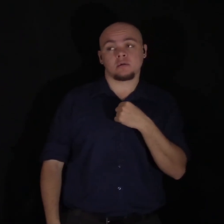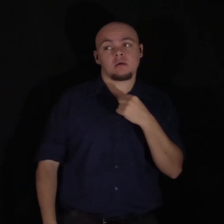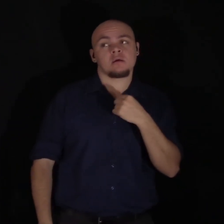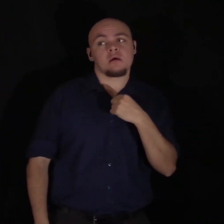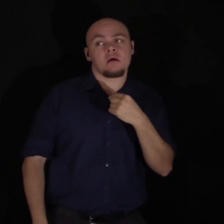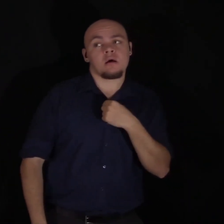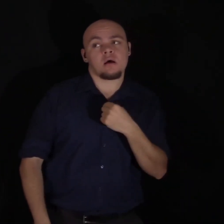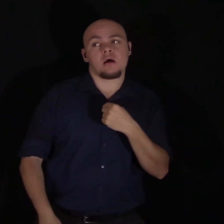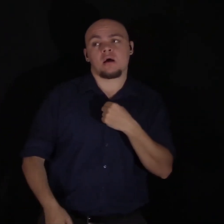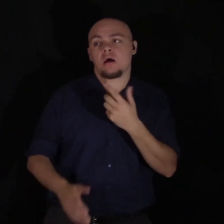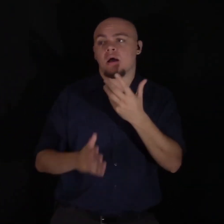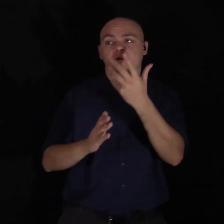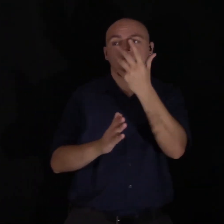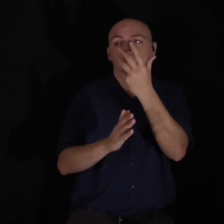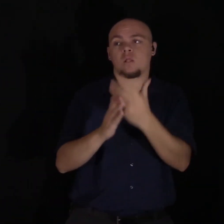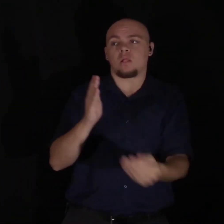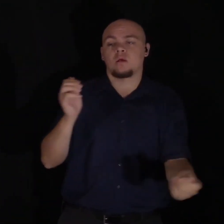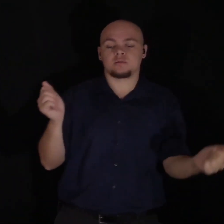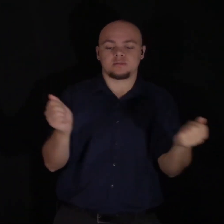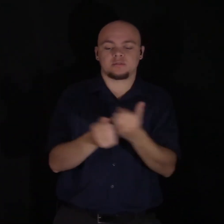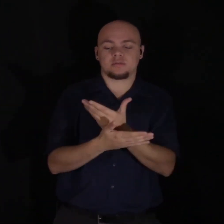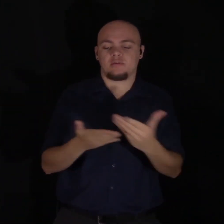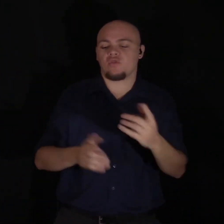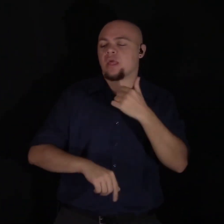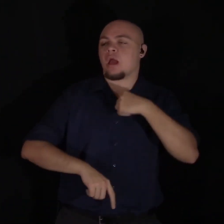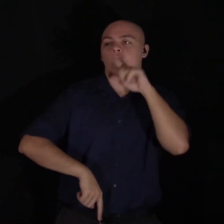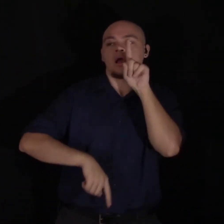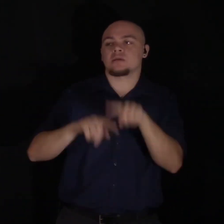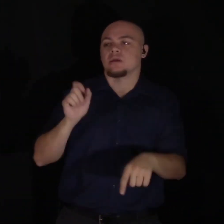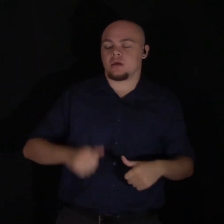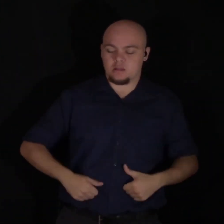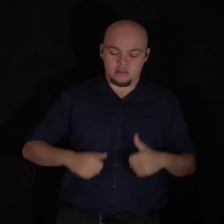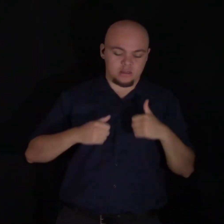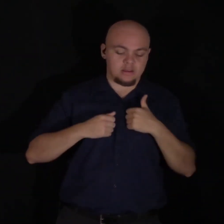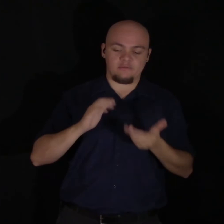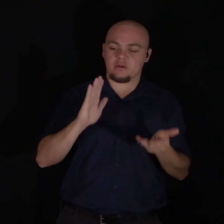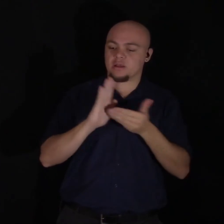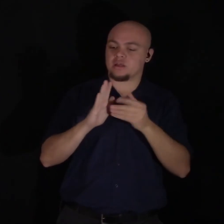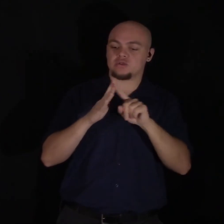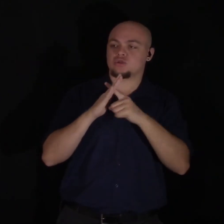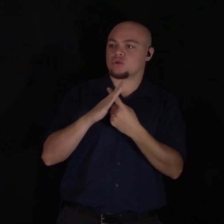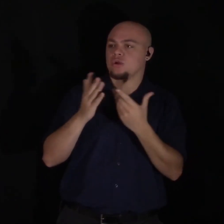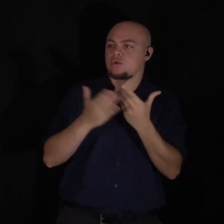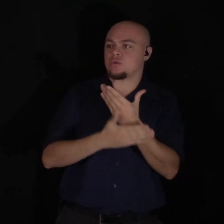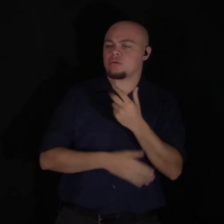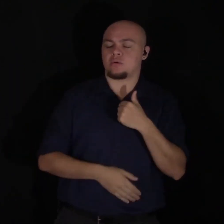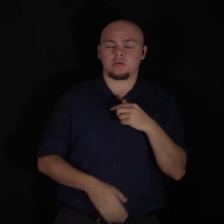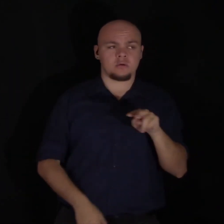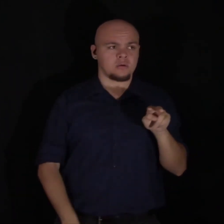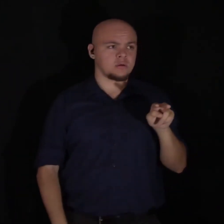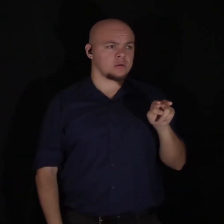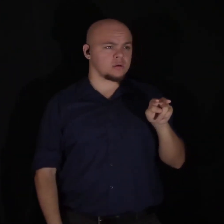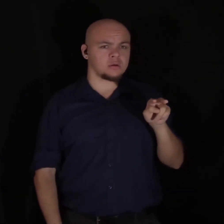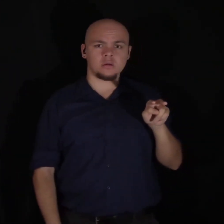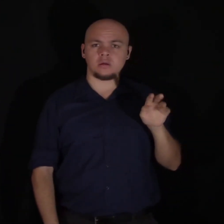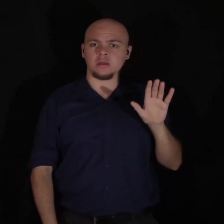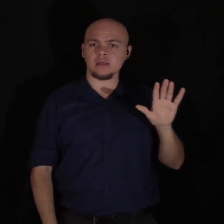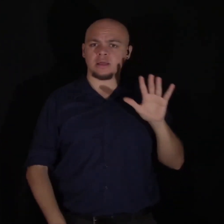lost everything, and cannot begin life anew." As he said this, his countenance